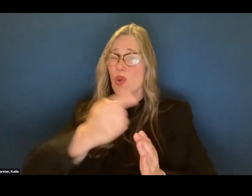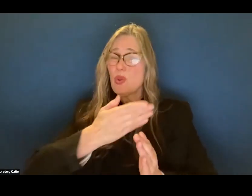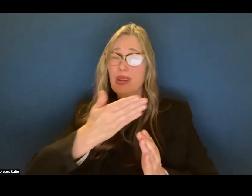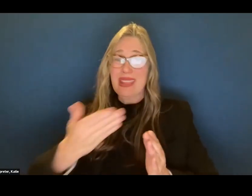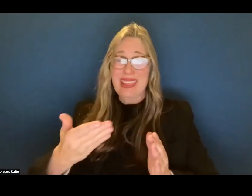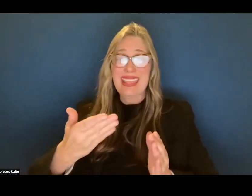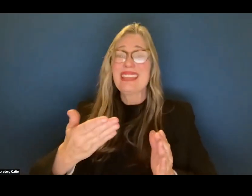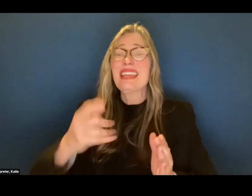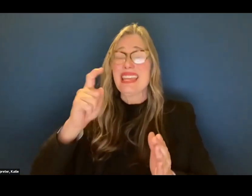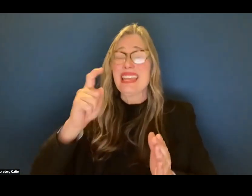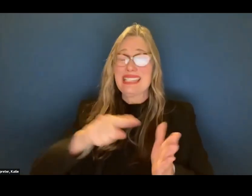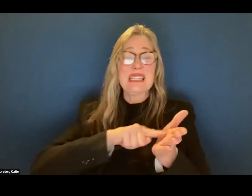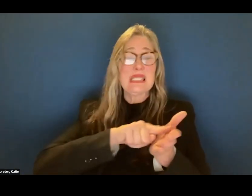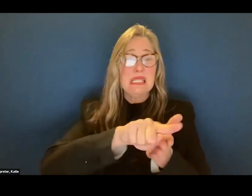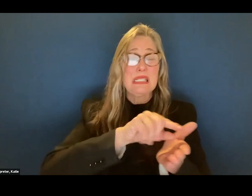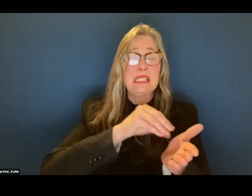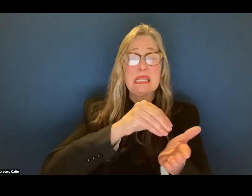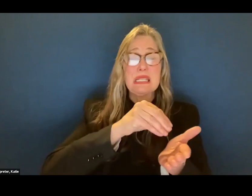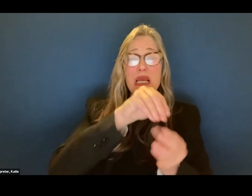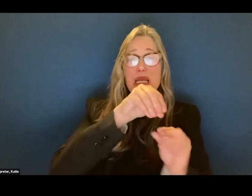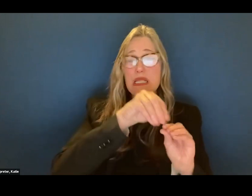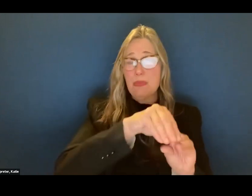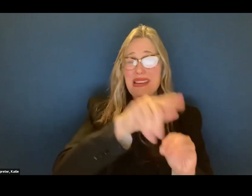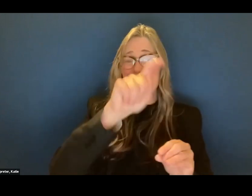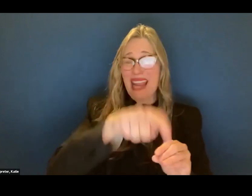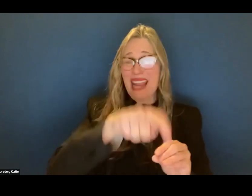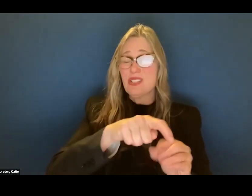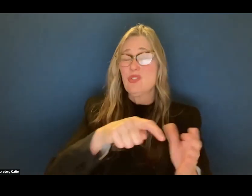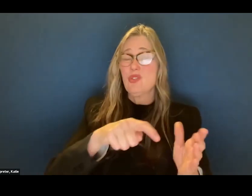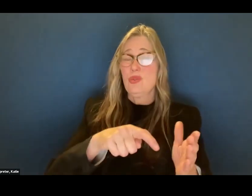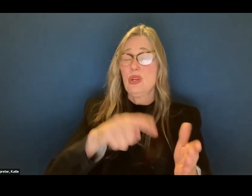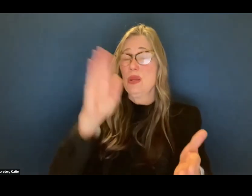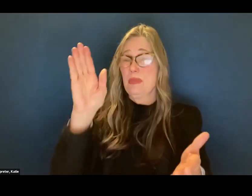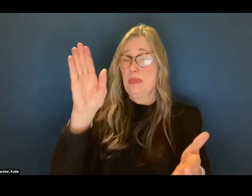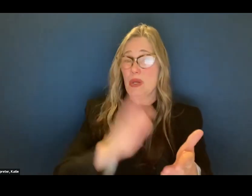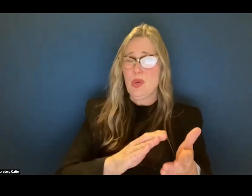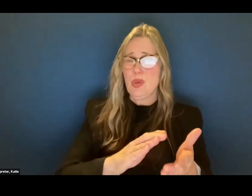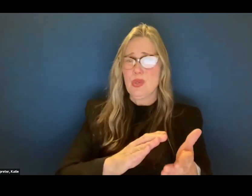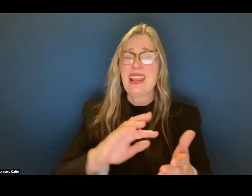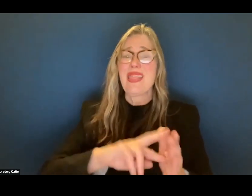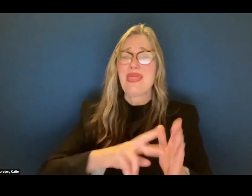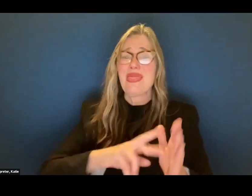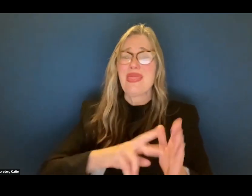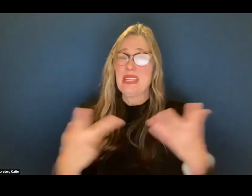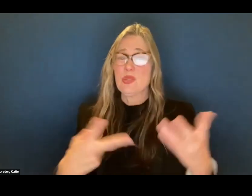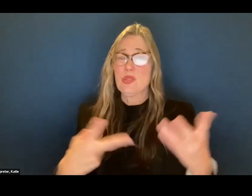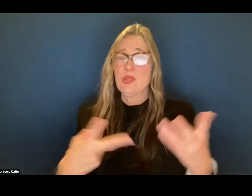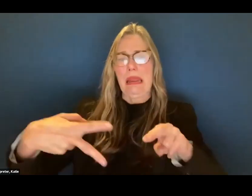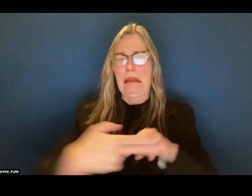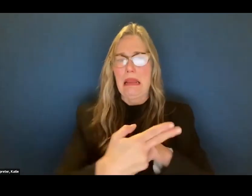is cuts. So how will this affect us at Santa Barbara Unified? Next slide.